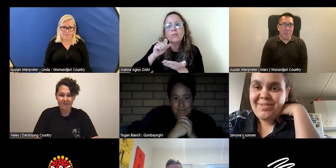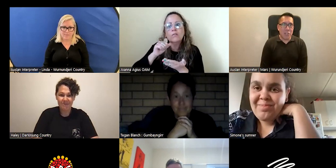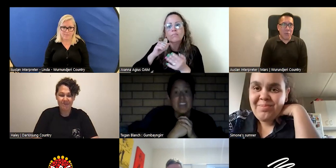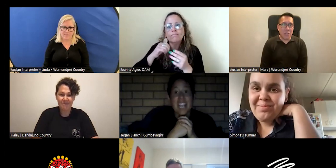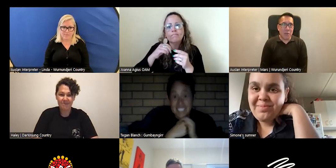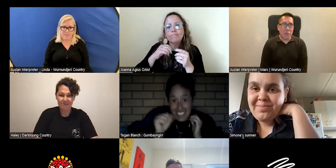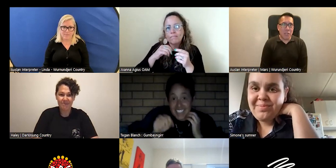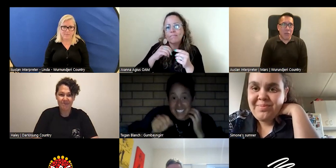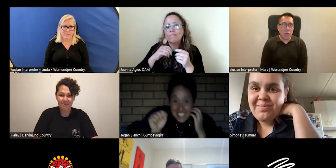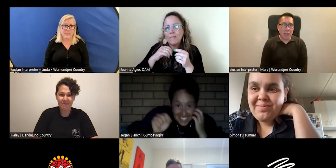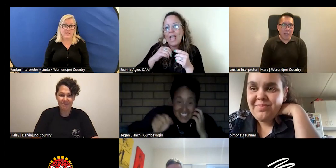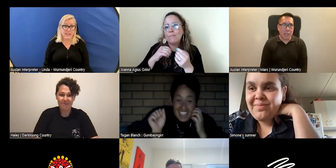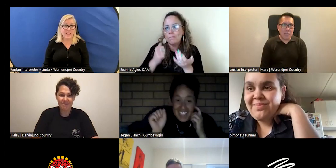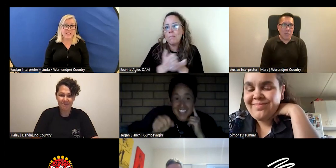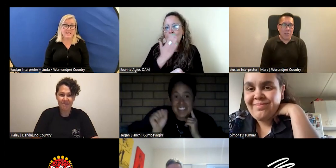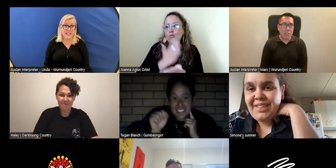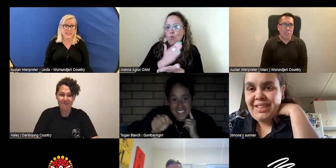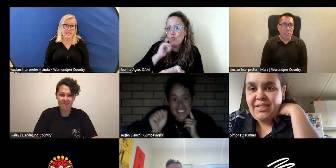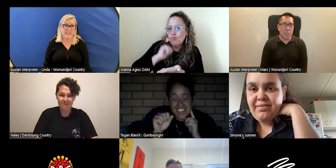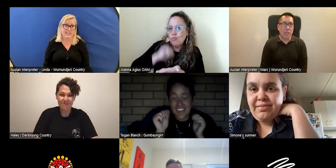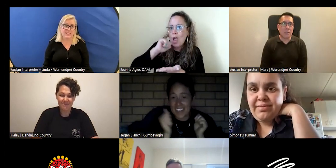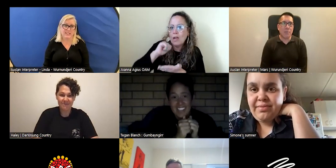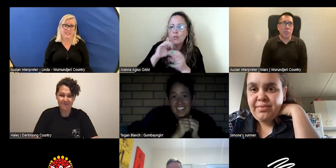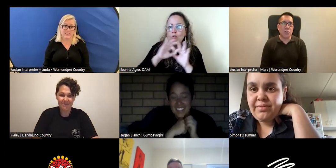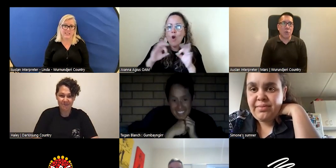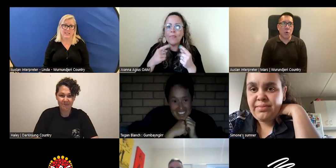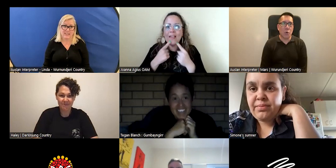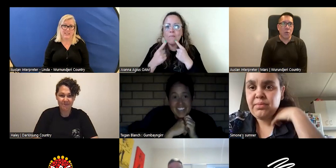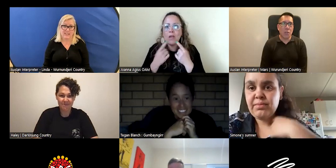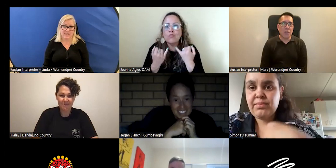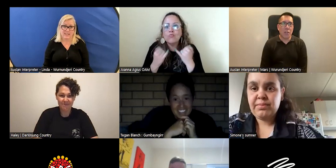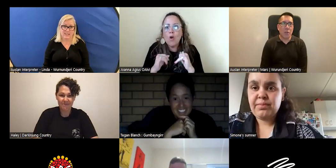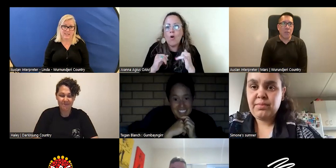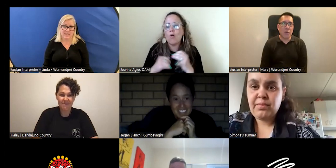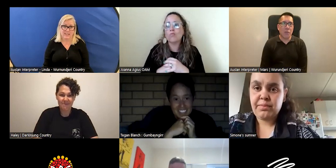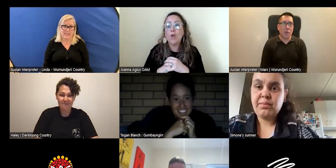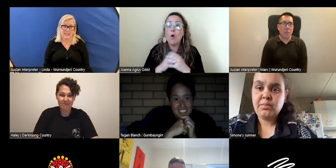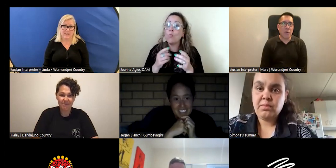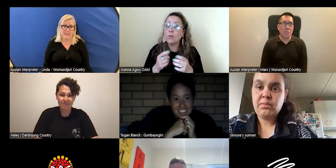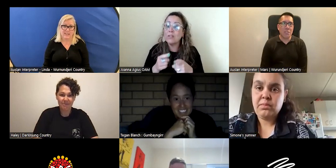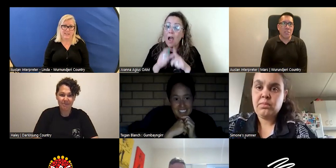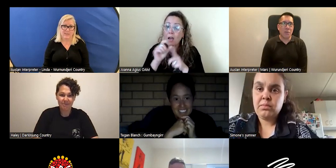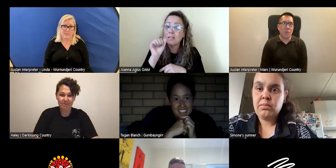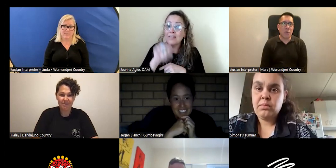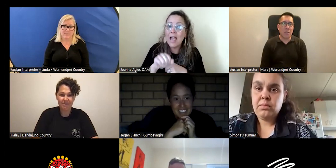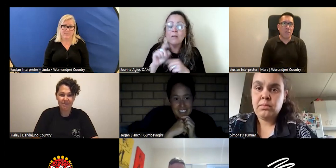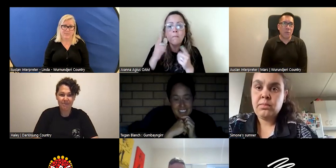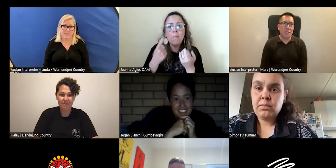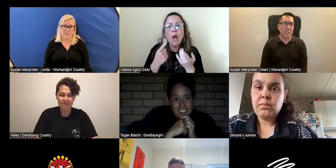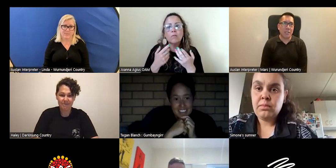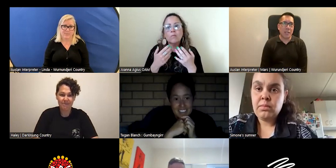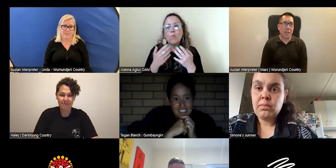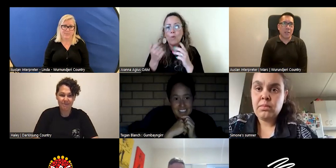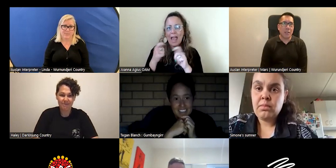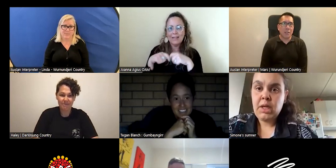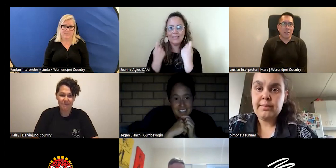need to make sure that I'm doing it correctly. Yeah, So exactly. to make sure that I'm following the right process, so I'm not